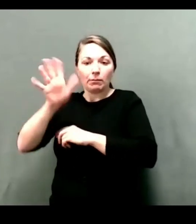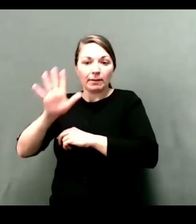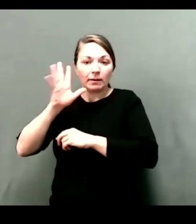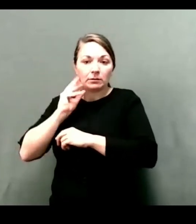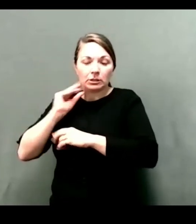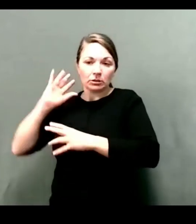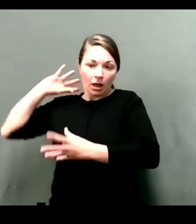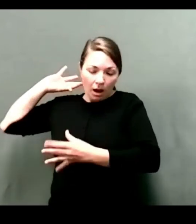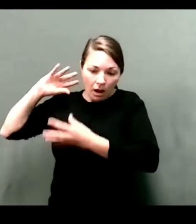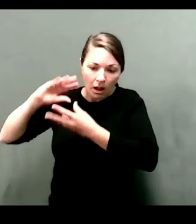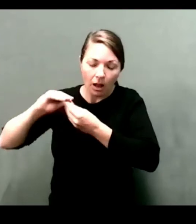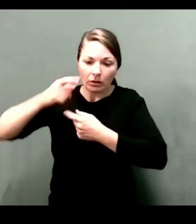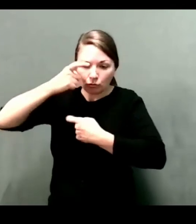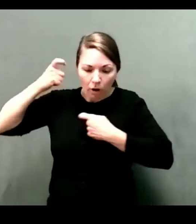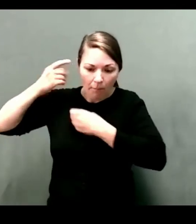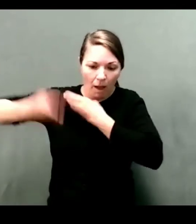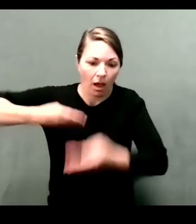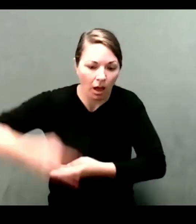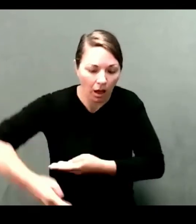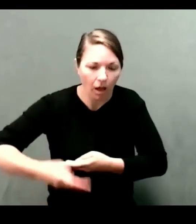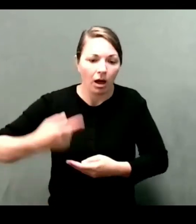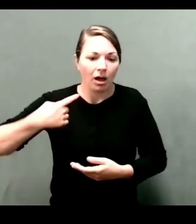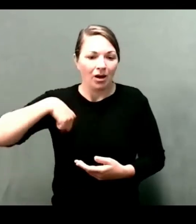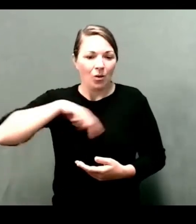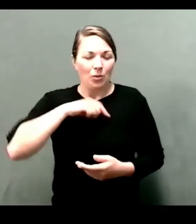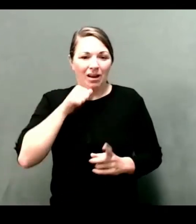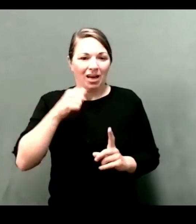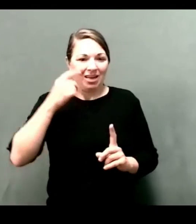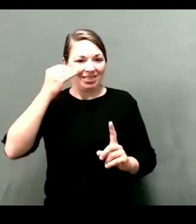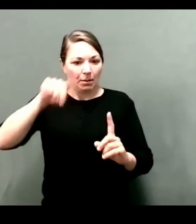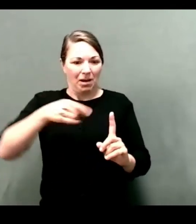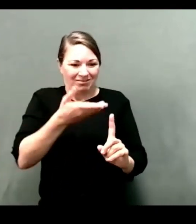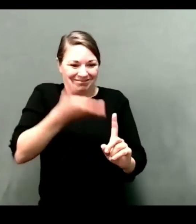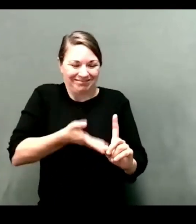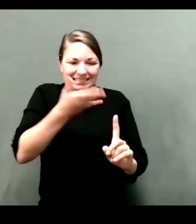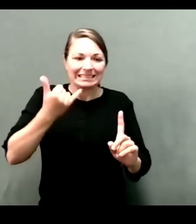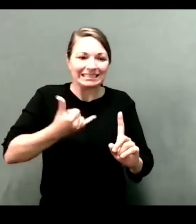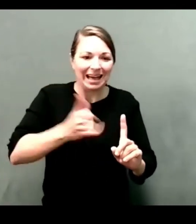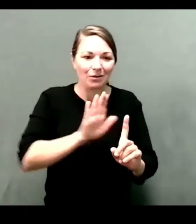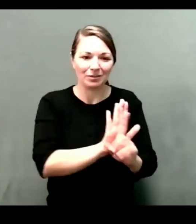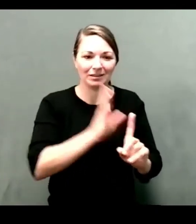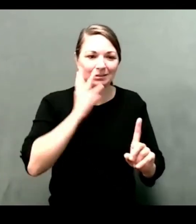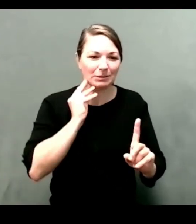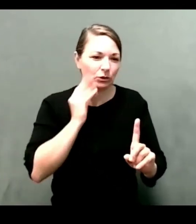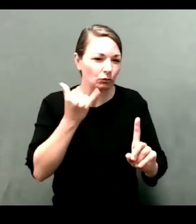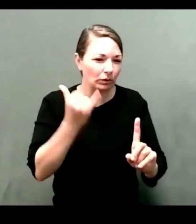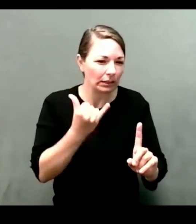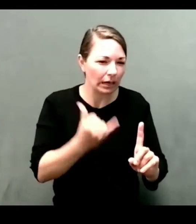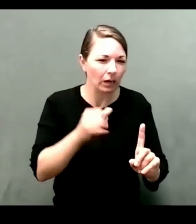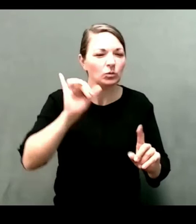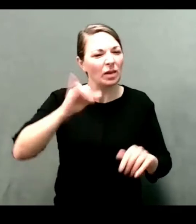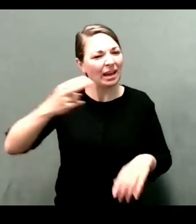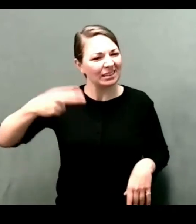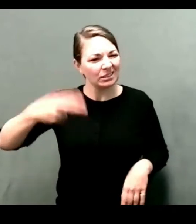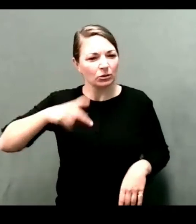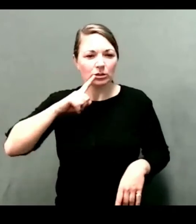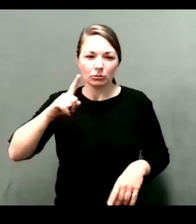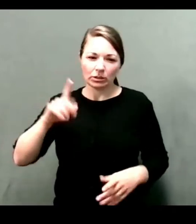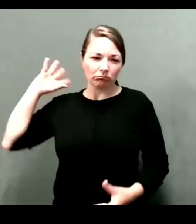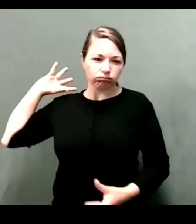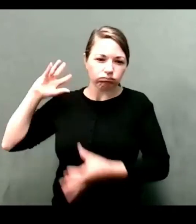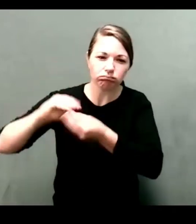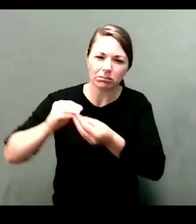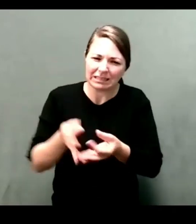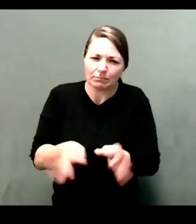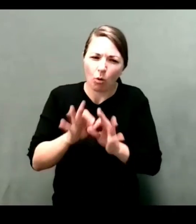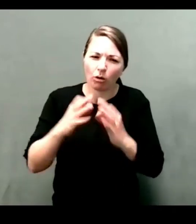they are in a situation that they're in to begin with, right? So the historical context was really important for us to make sure that we're not losing those pieces